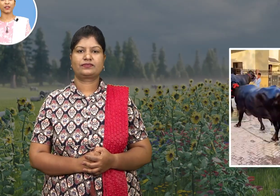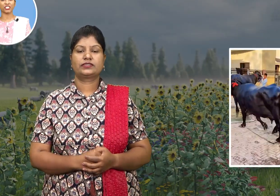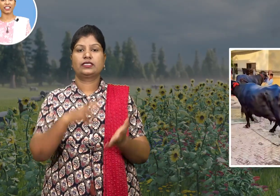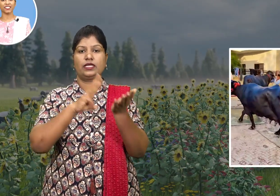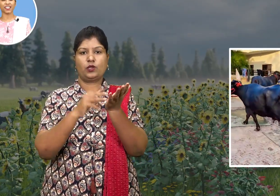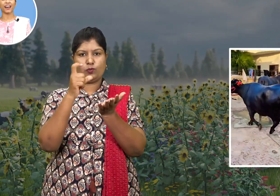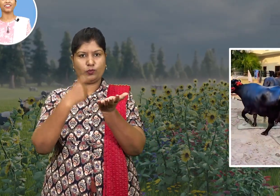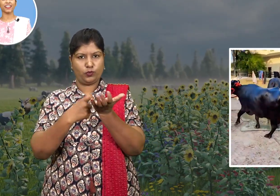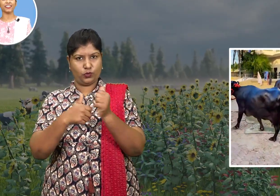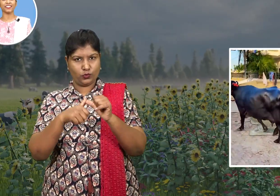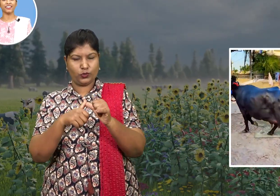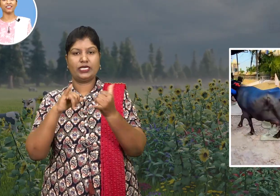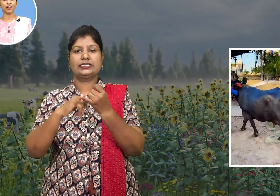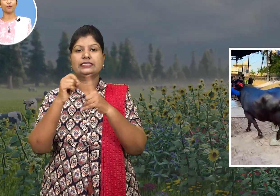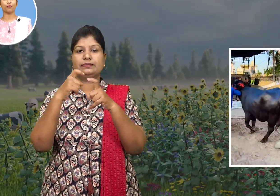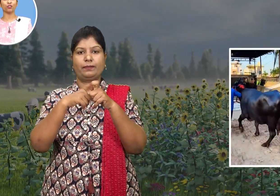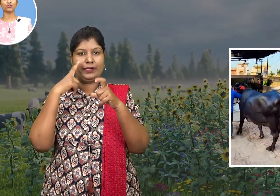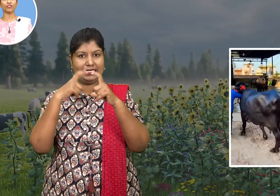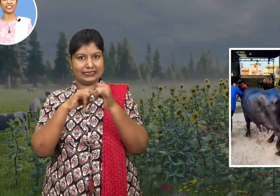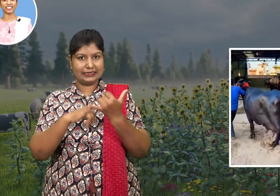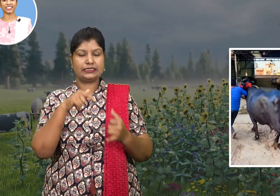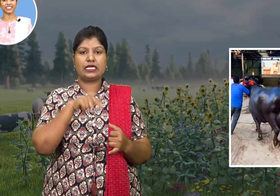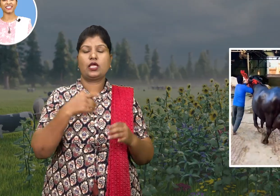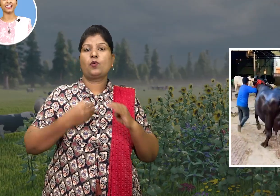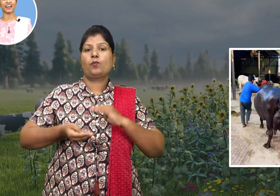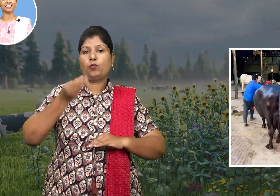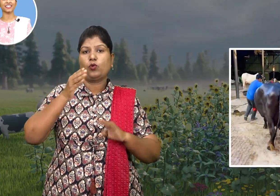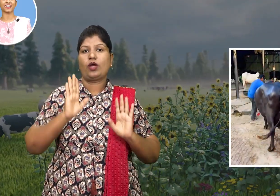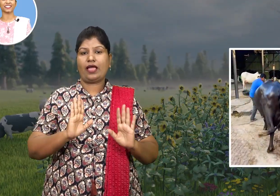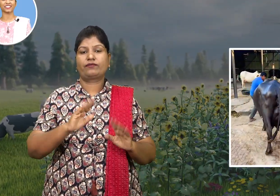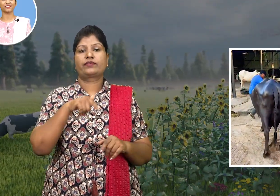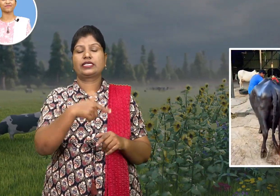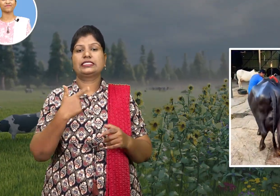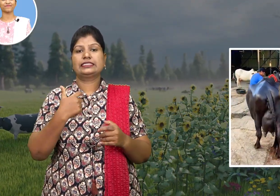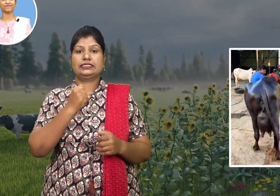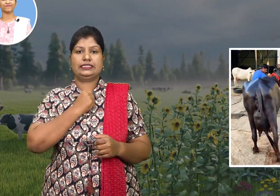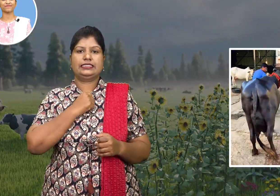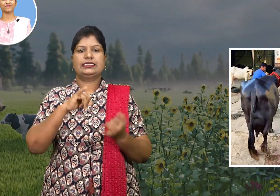Murrah species are reared in most of the districts in our state.